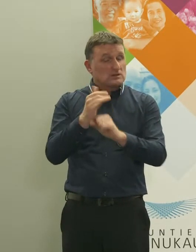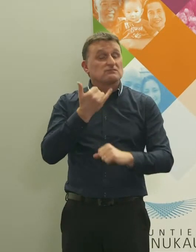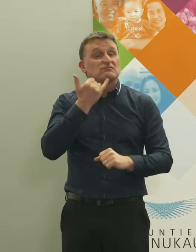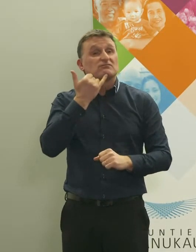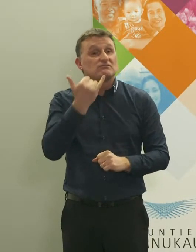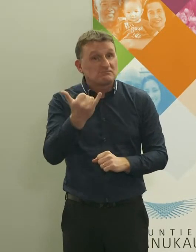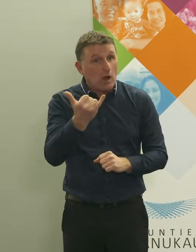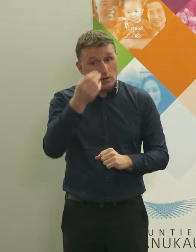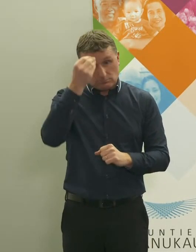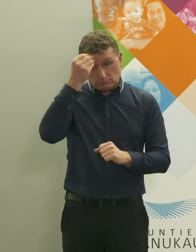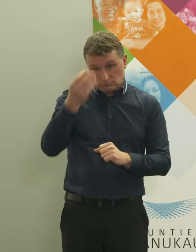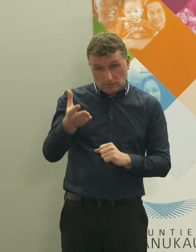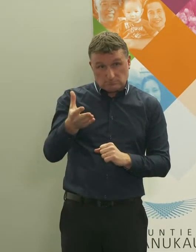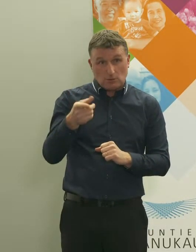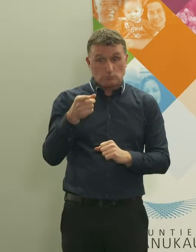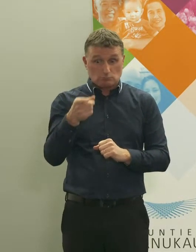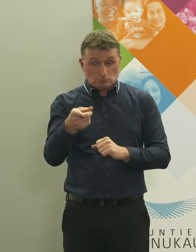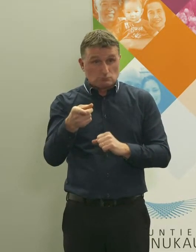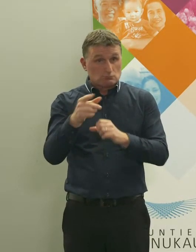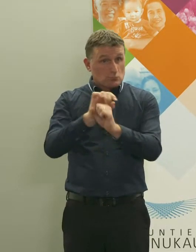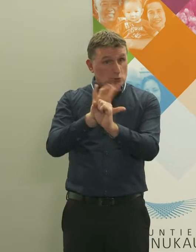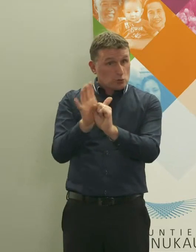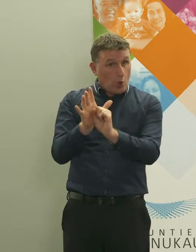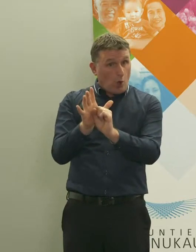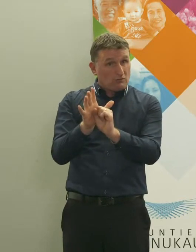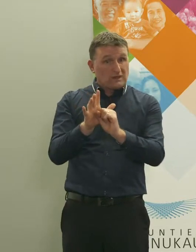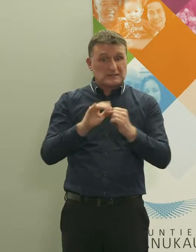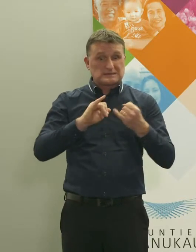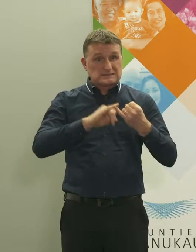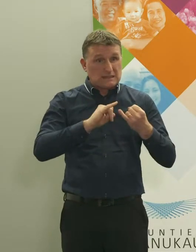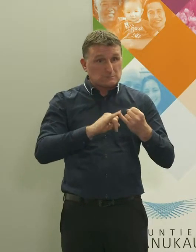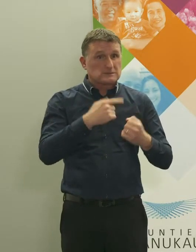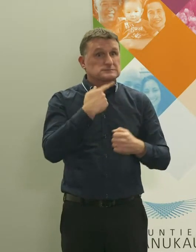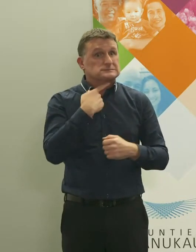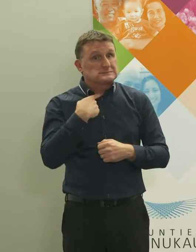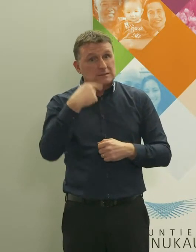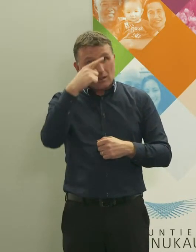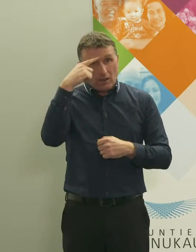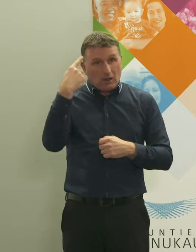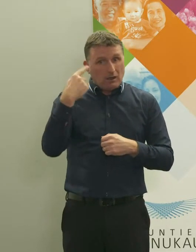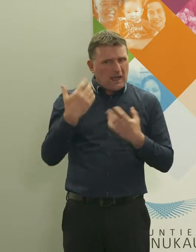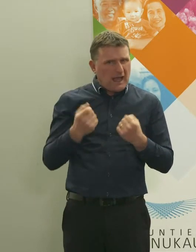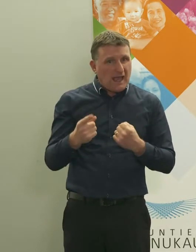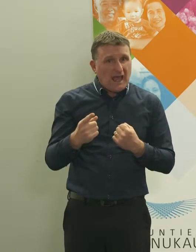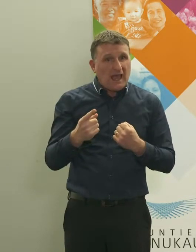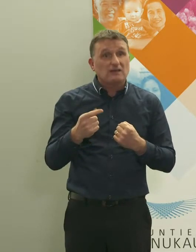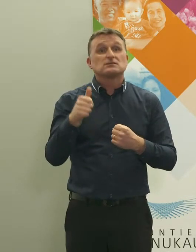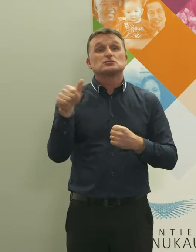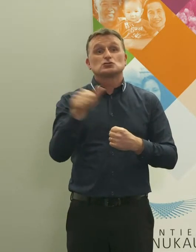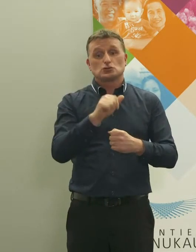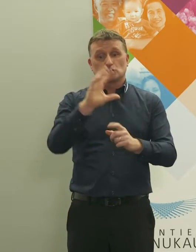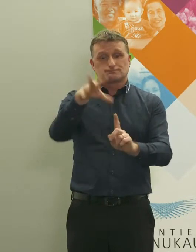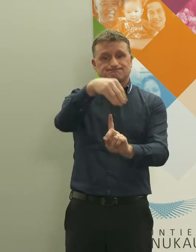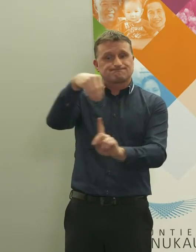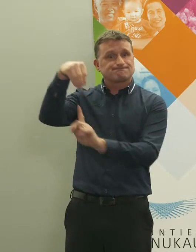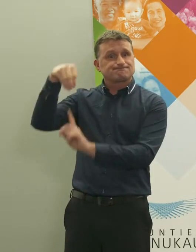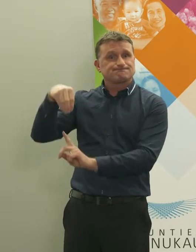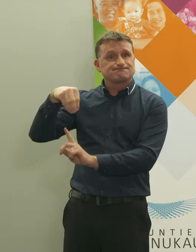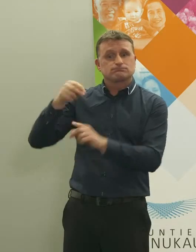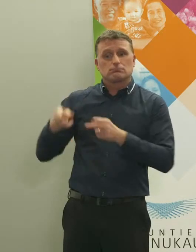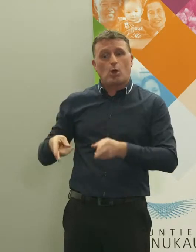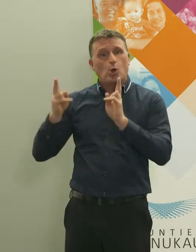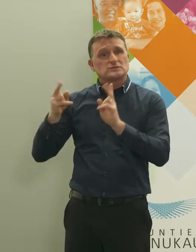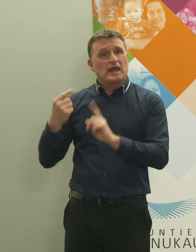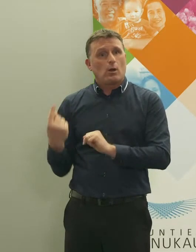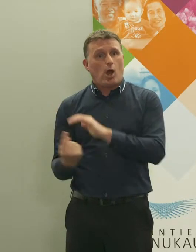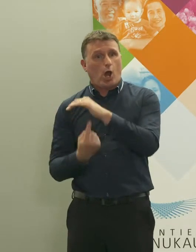to determine if they have COVID-like symptoms, to place them into isolation, and to provide appropriate information to